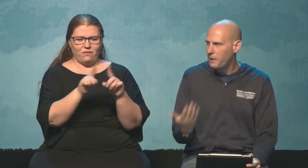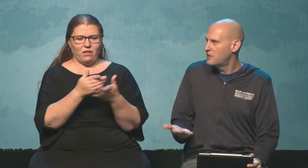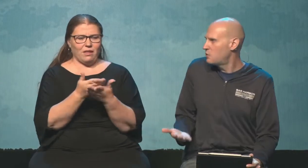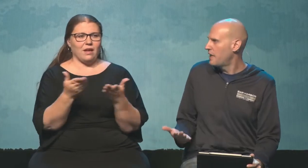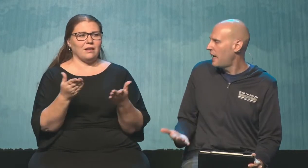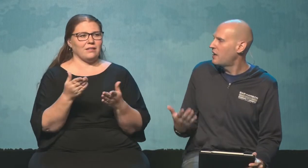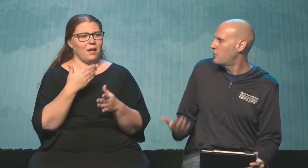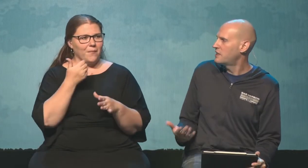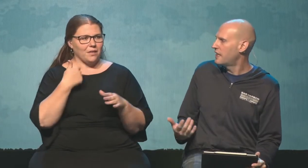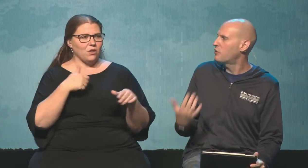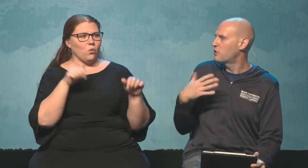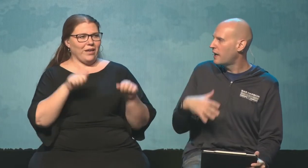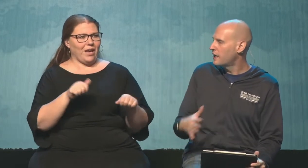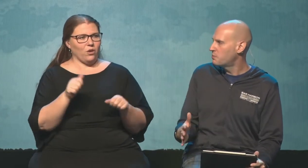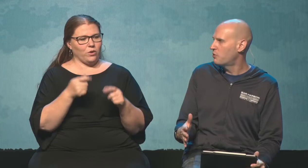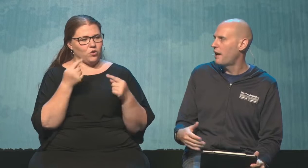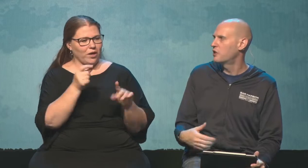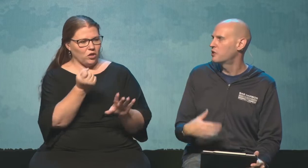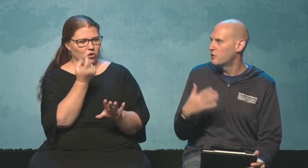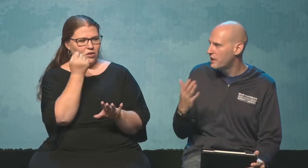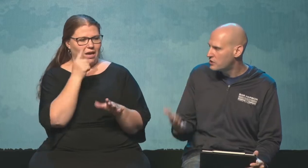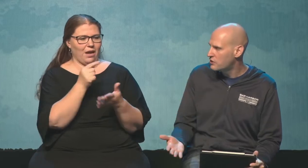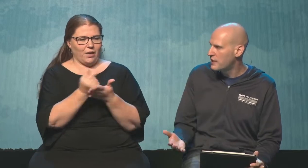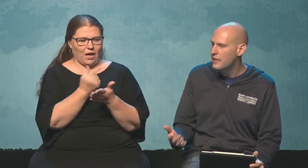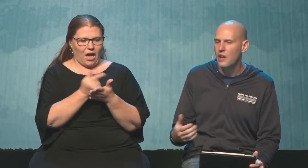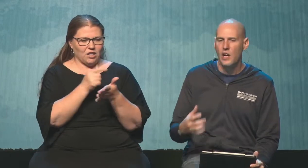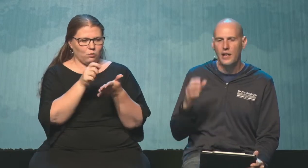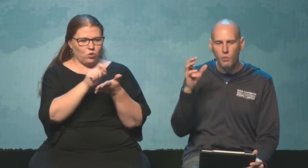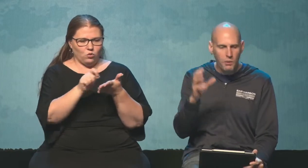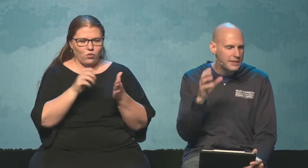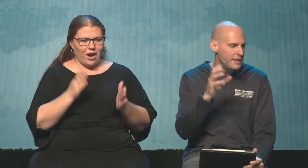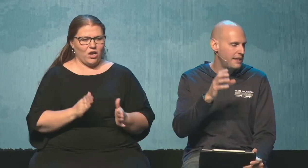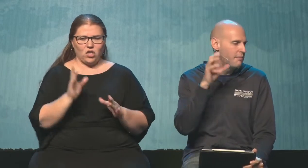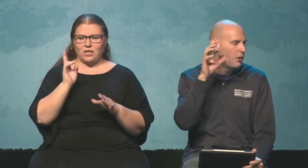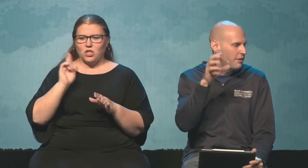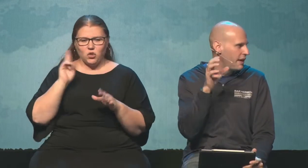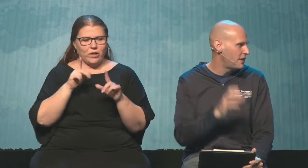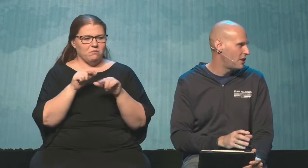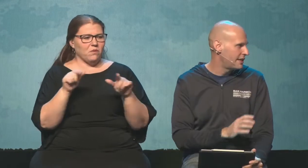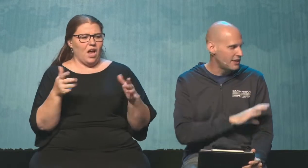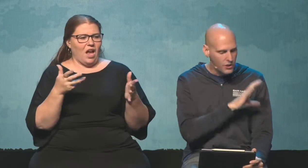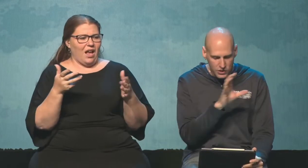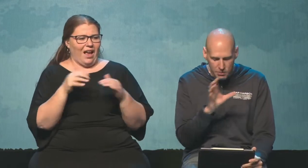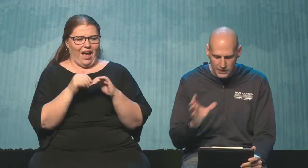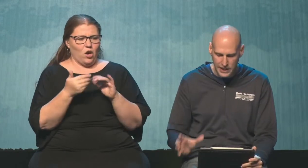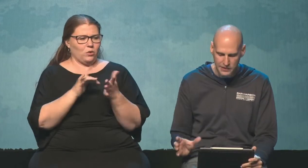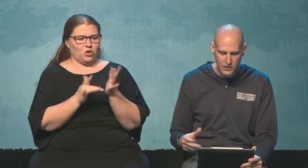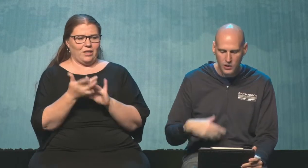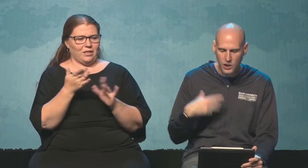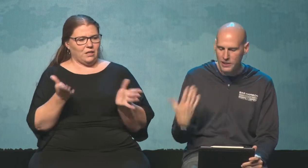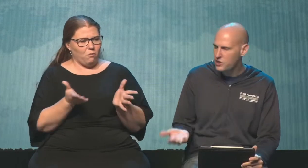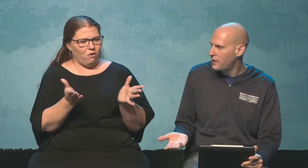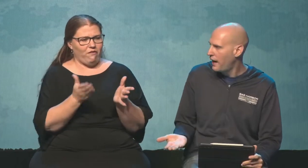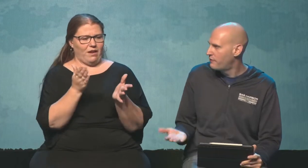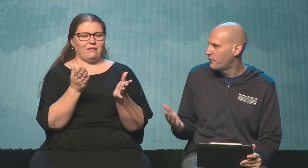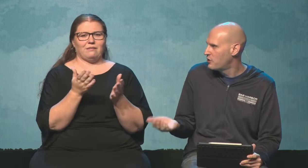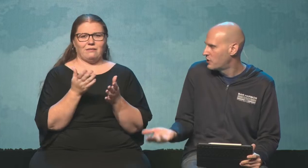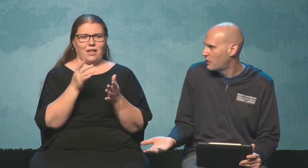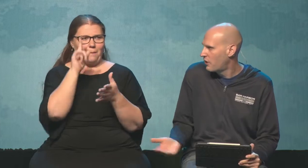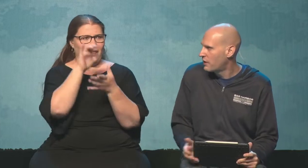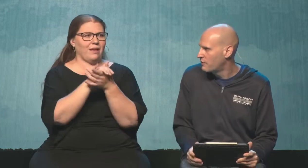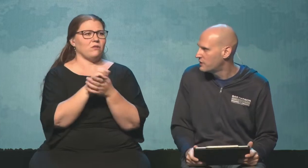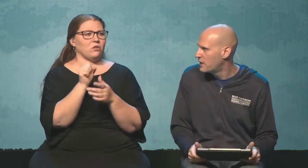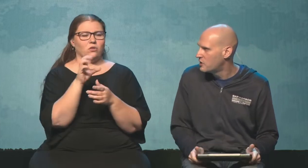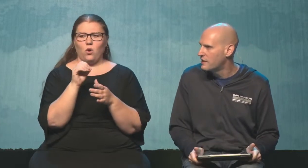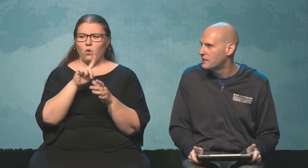as best as we can understand through the gospel writers, through history, like what was it that motivated Jesus, those beliefs? And so the question I have for you to